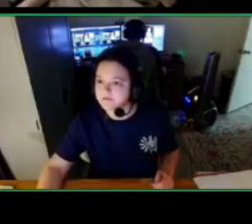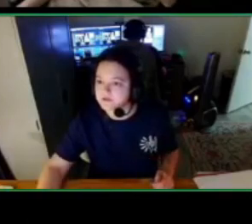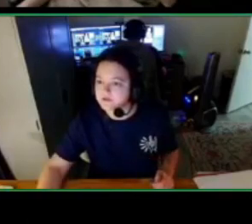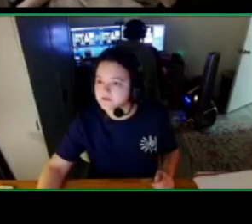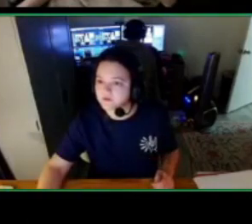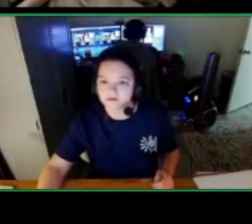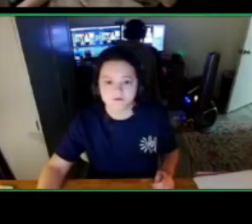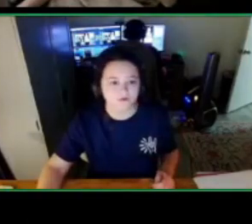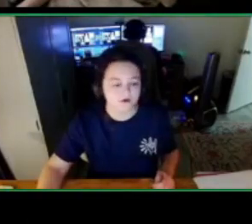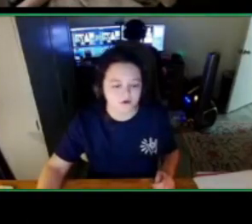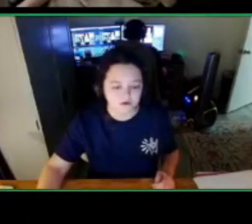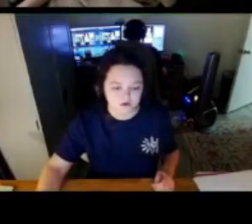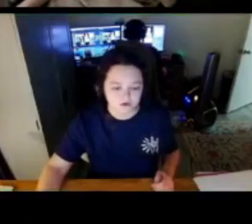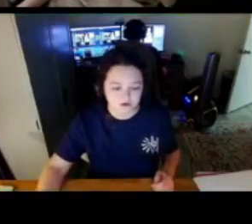shared this with y'all before.